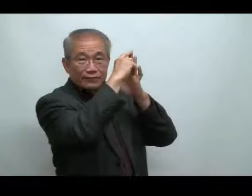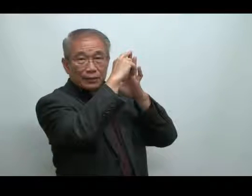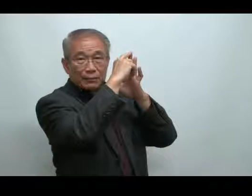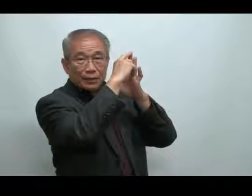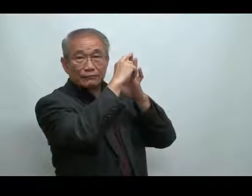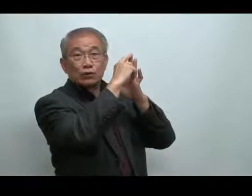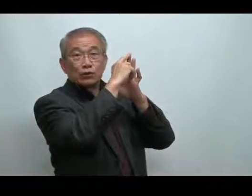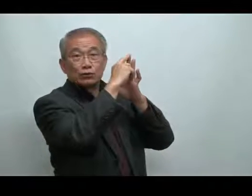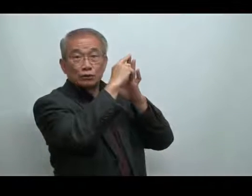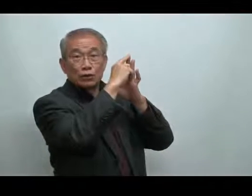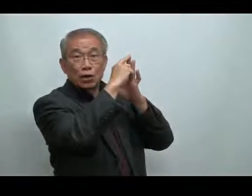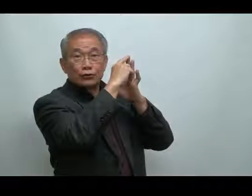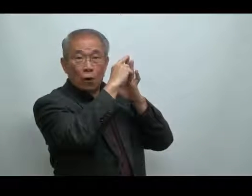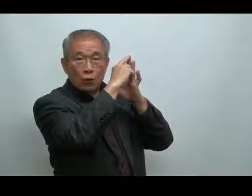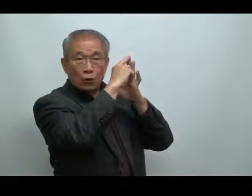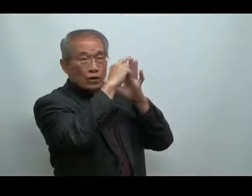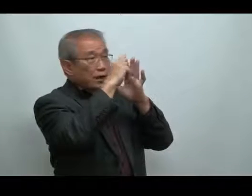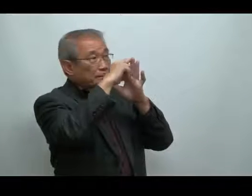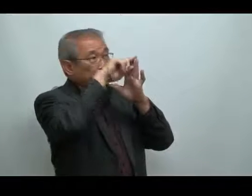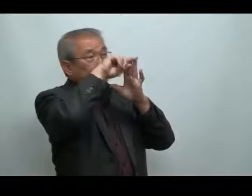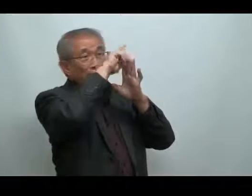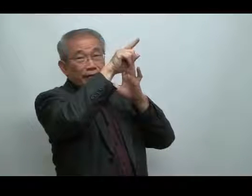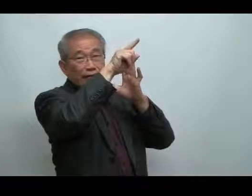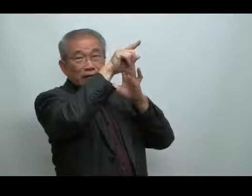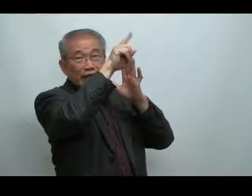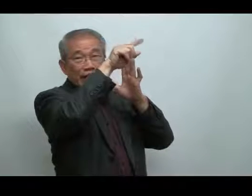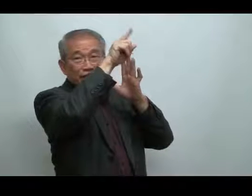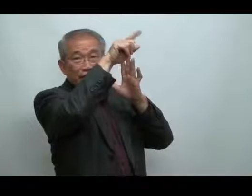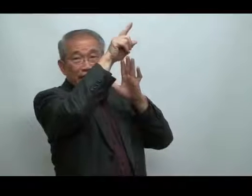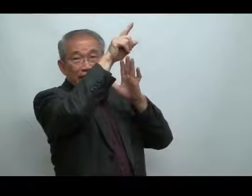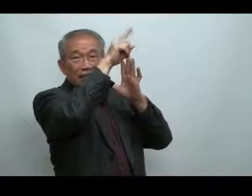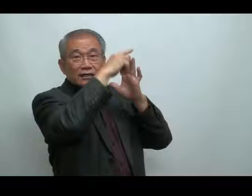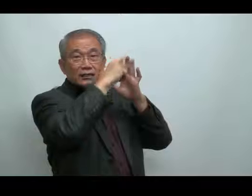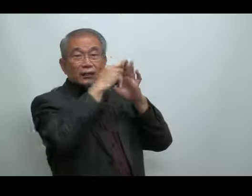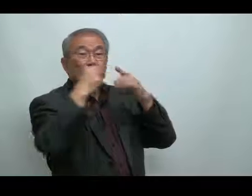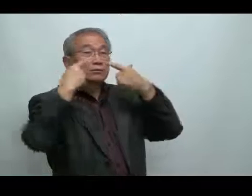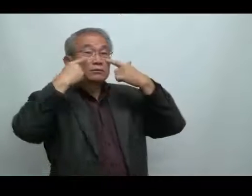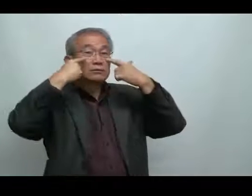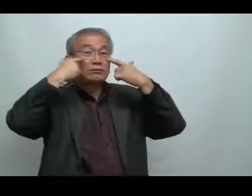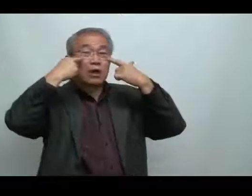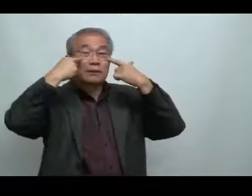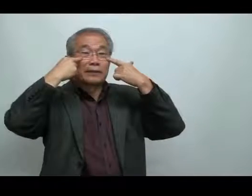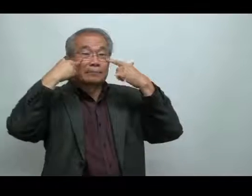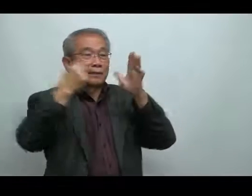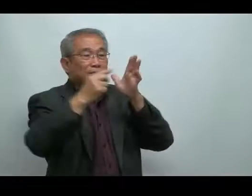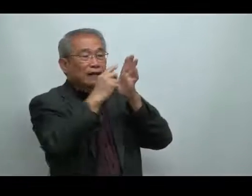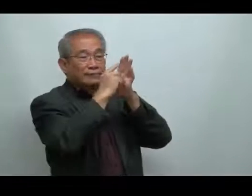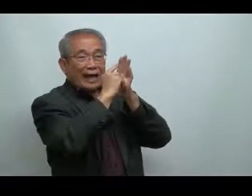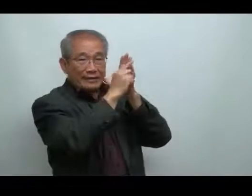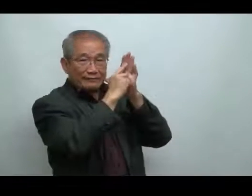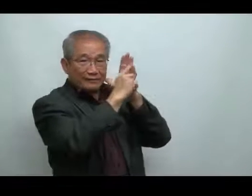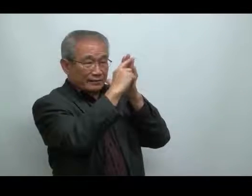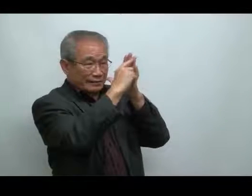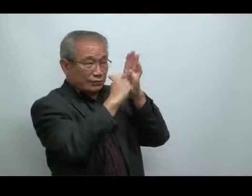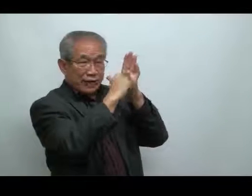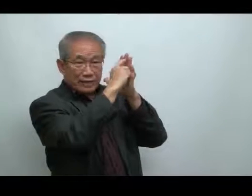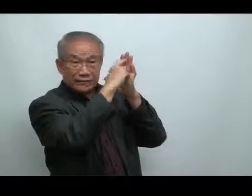treble clef, use yo. And beyond that, go to F, G, A, go to turbulent. But you have to activate these two areas